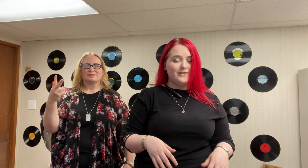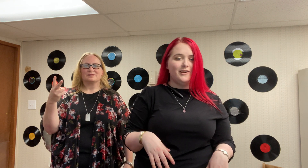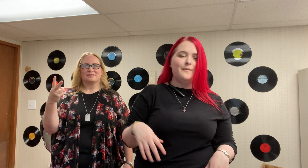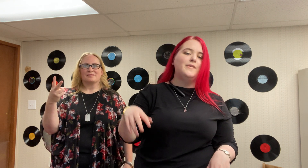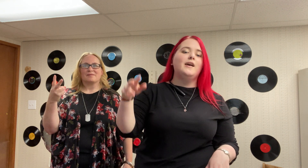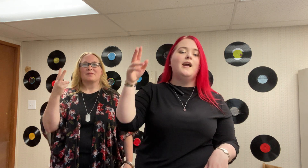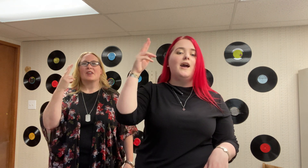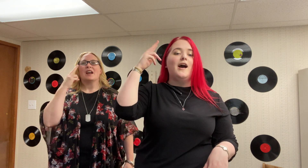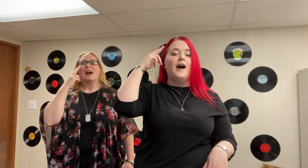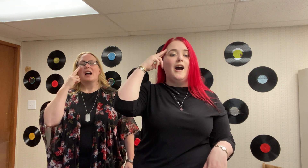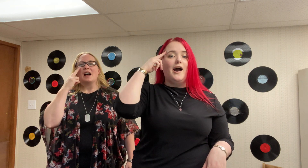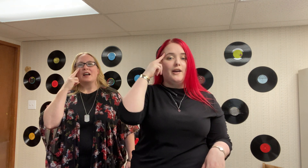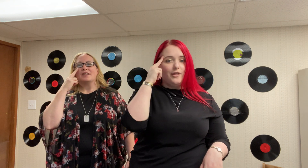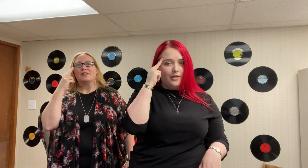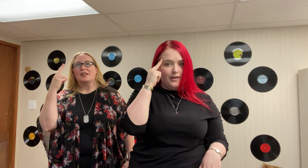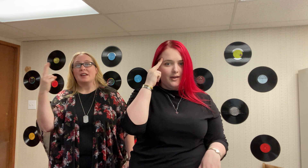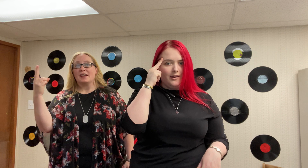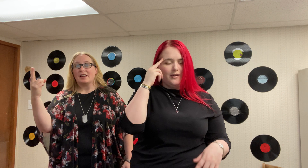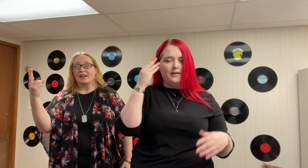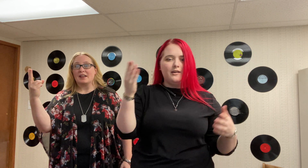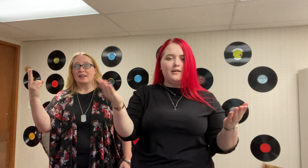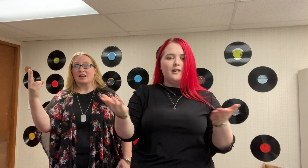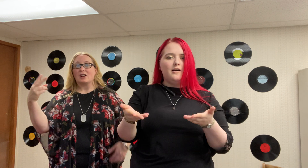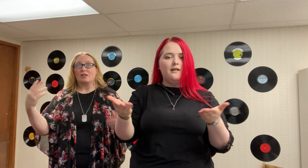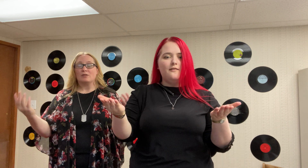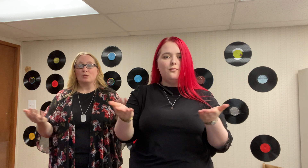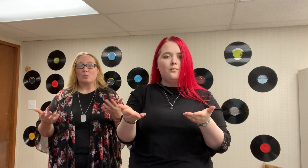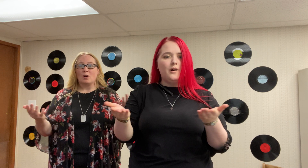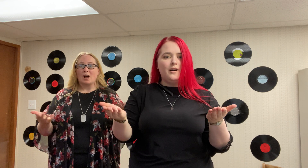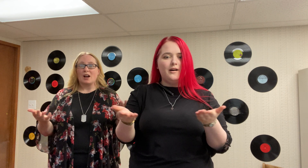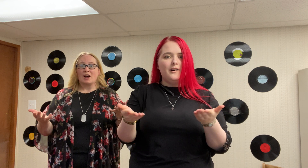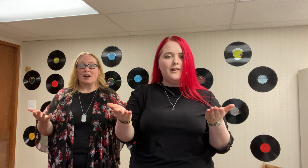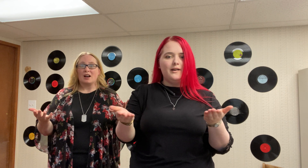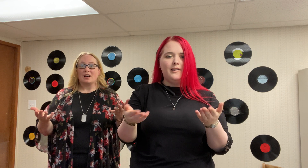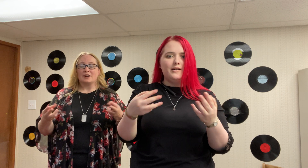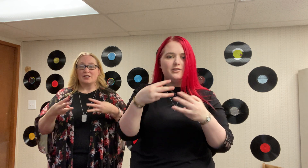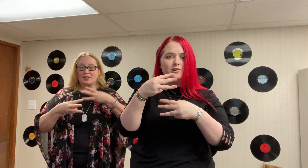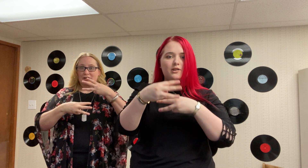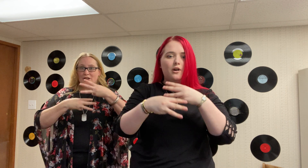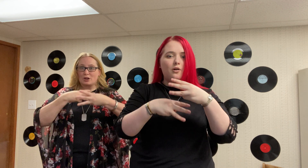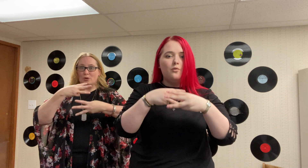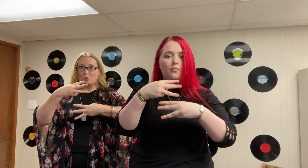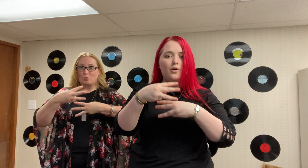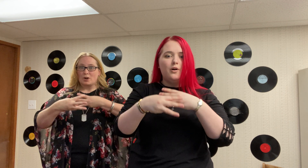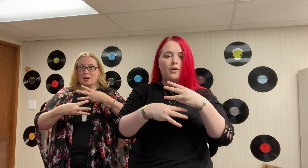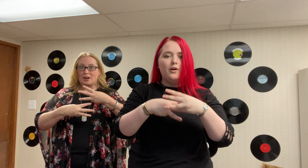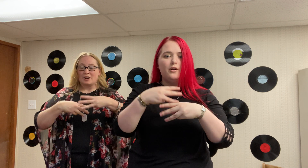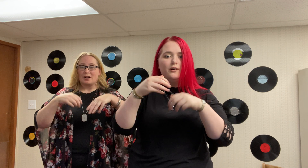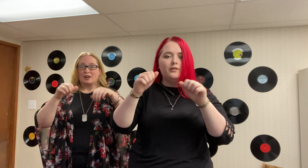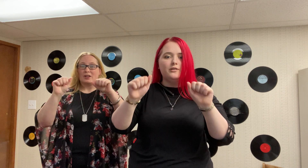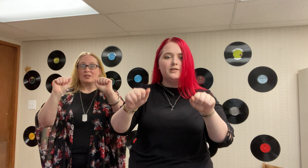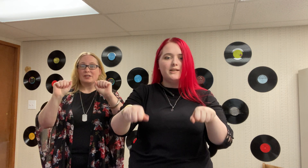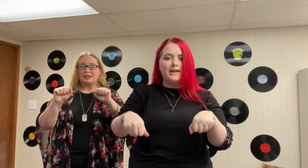So I think of what the world